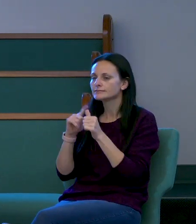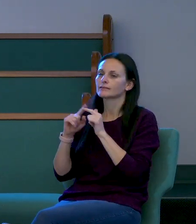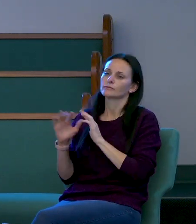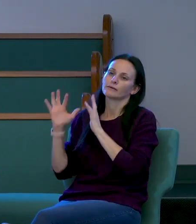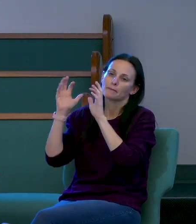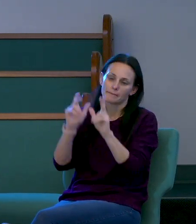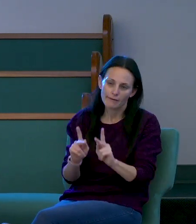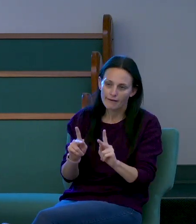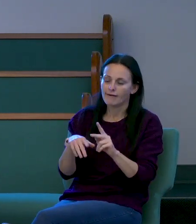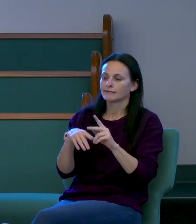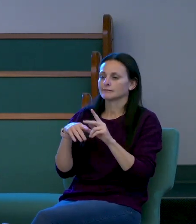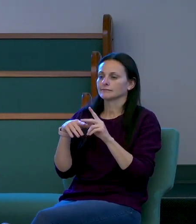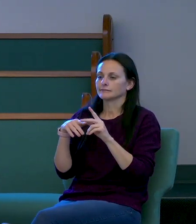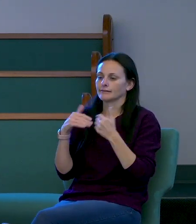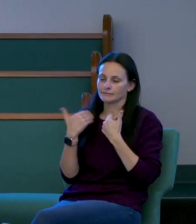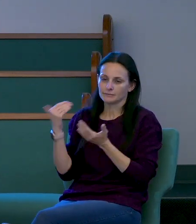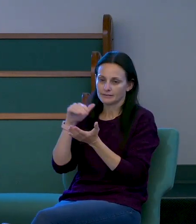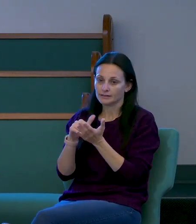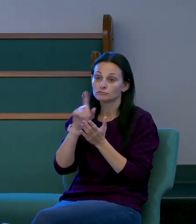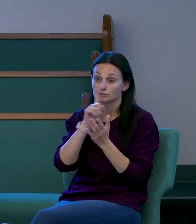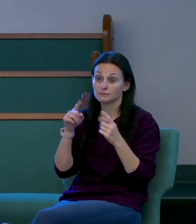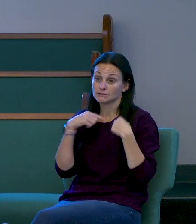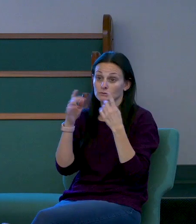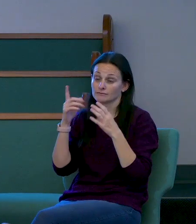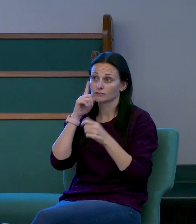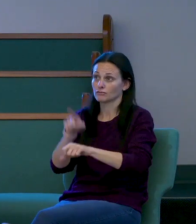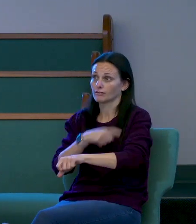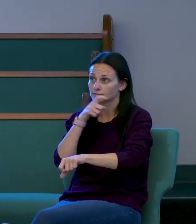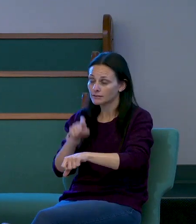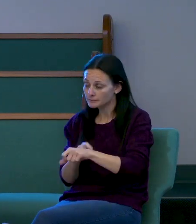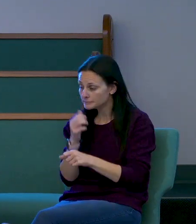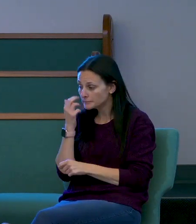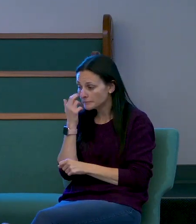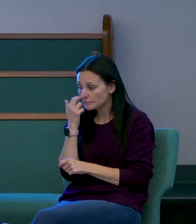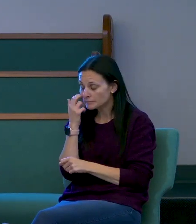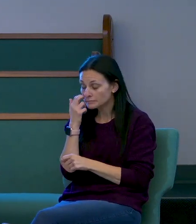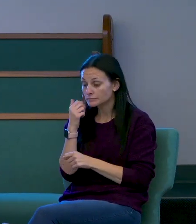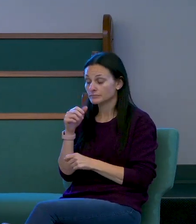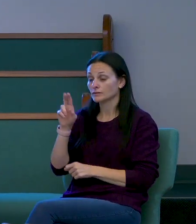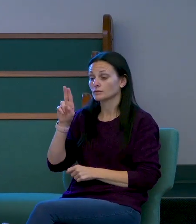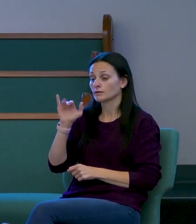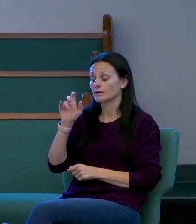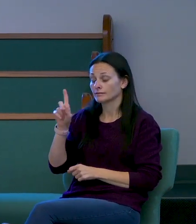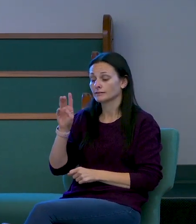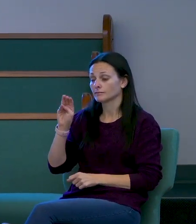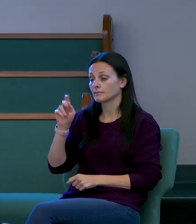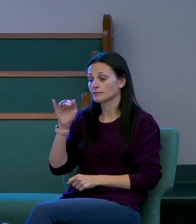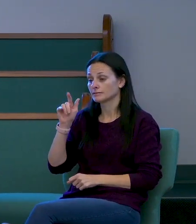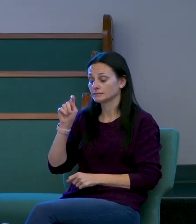and rehab them. We've been doing that for a long time. The United Methodist Church came into being